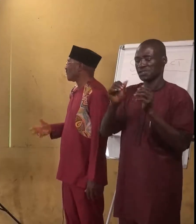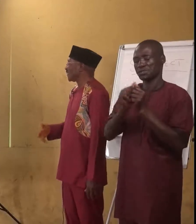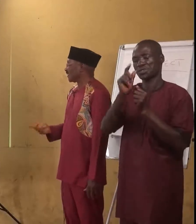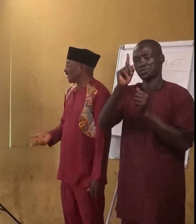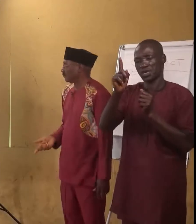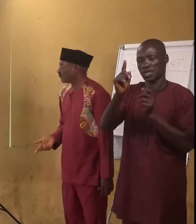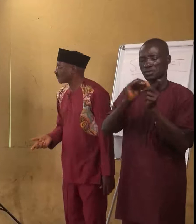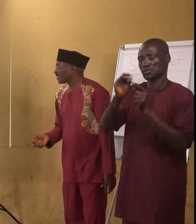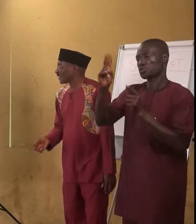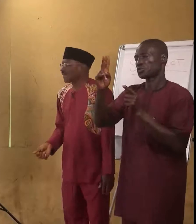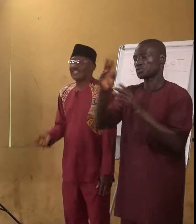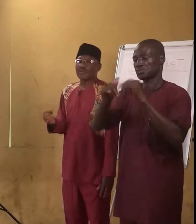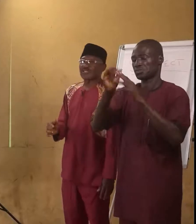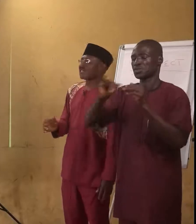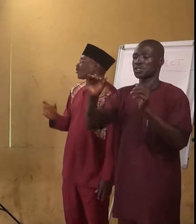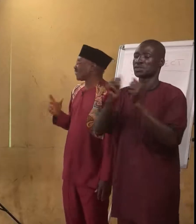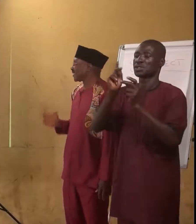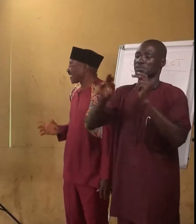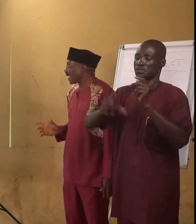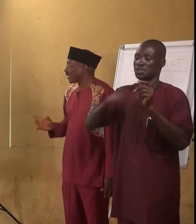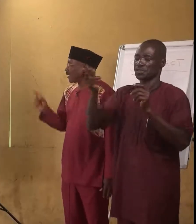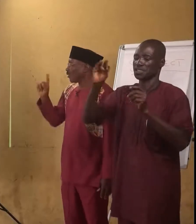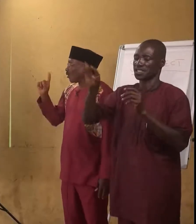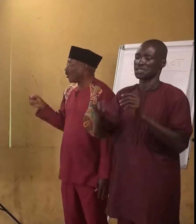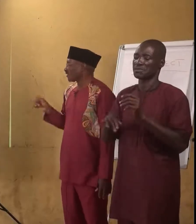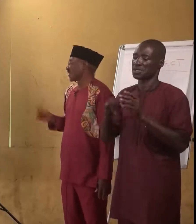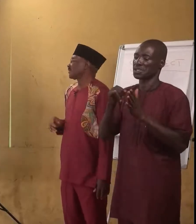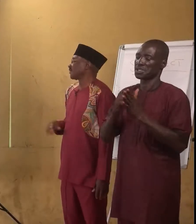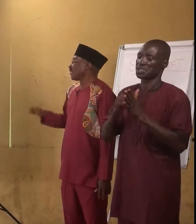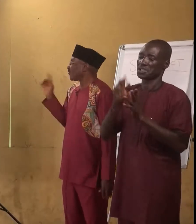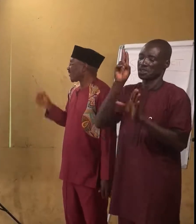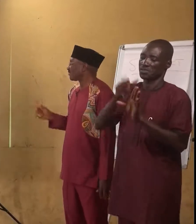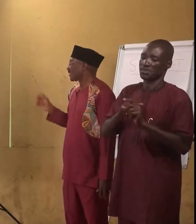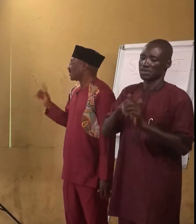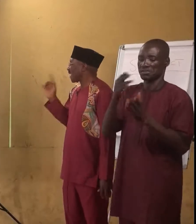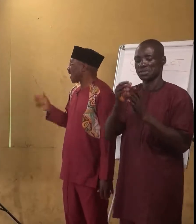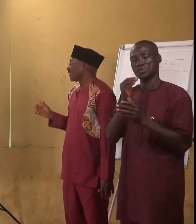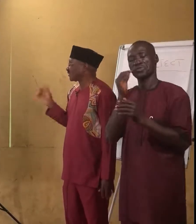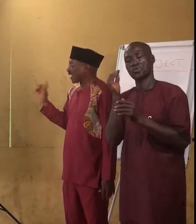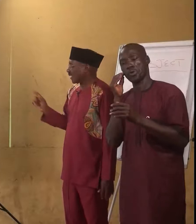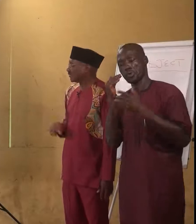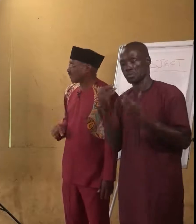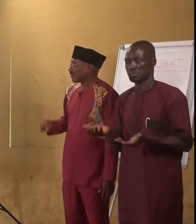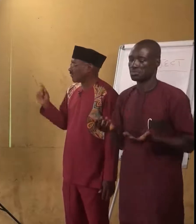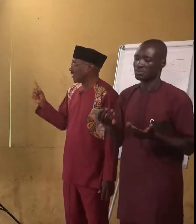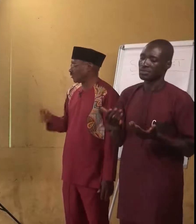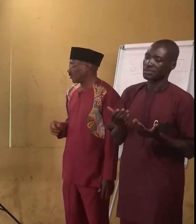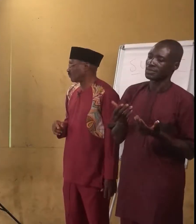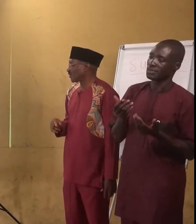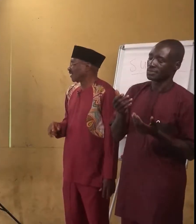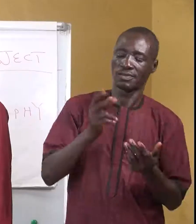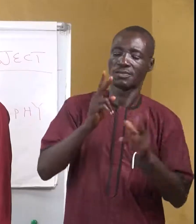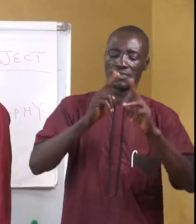people living in them. It consists of either homestead, farmstead, hamlet, and